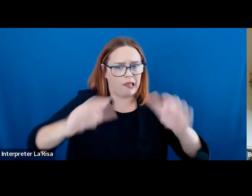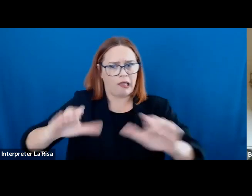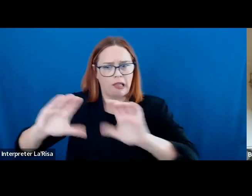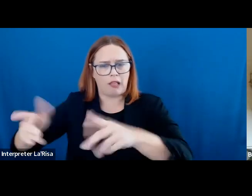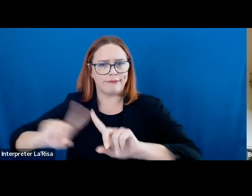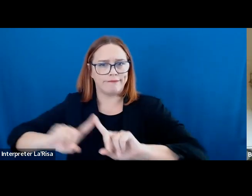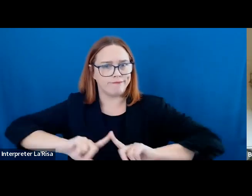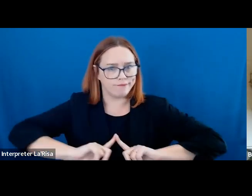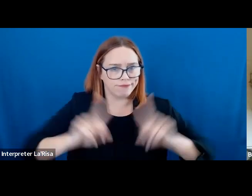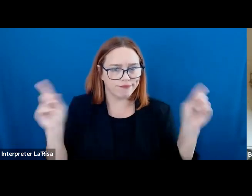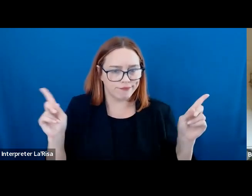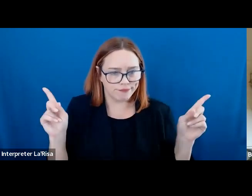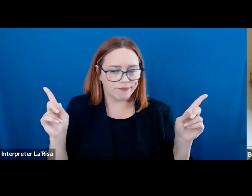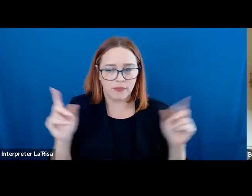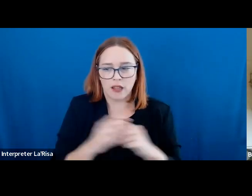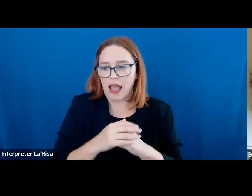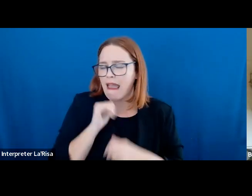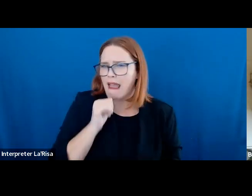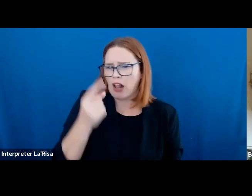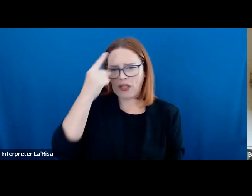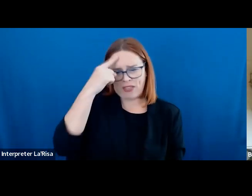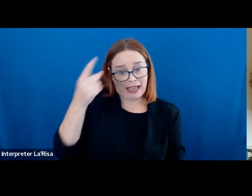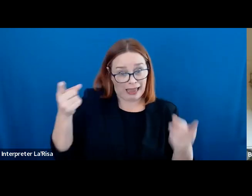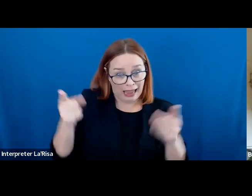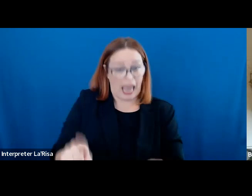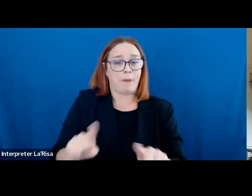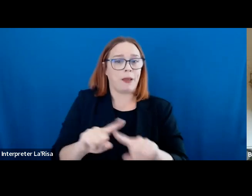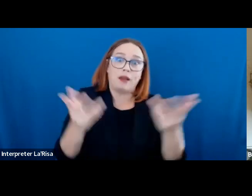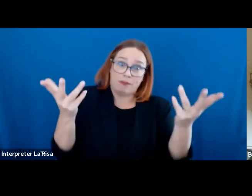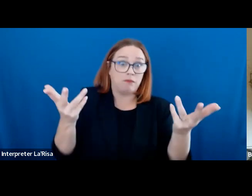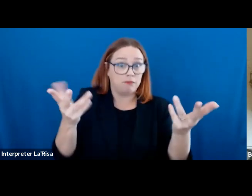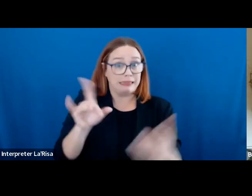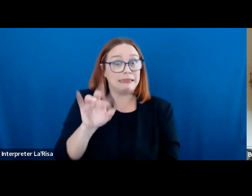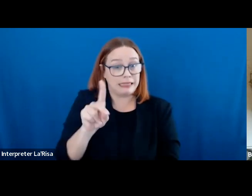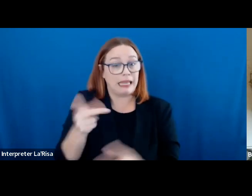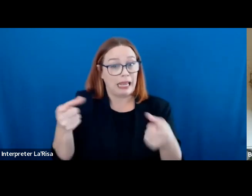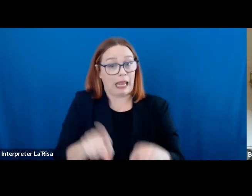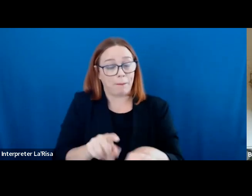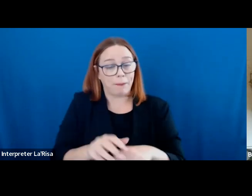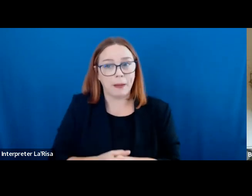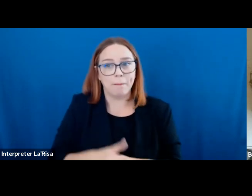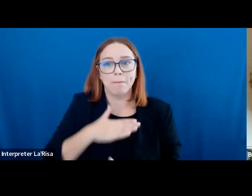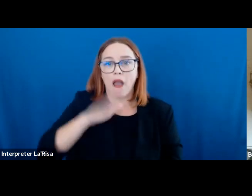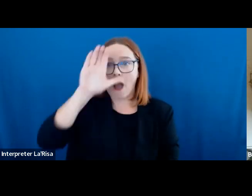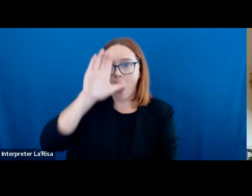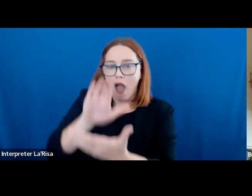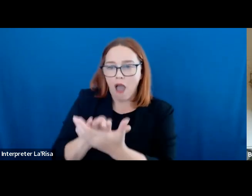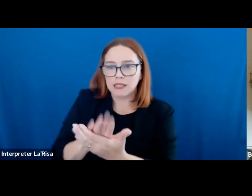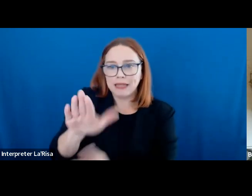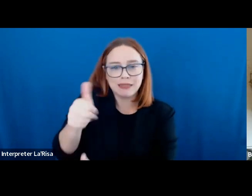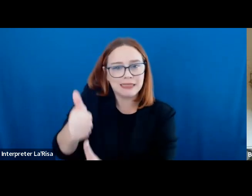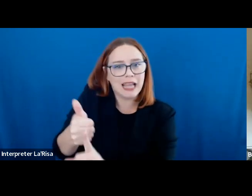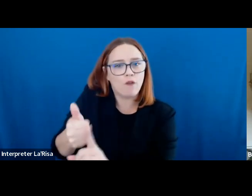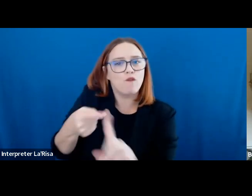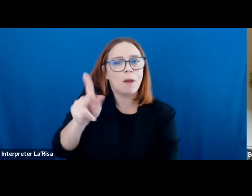I didn't think that would happen, but it did, because my husband is from Kentucky,